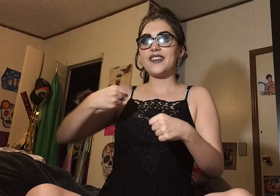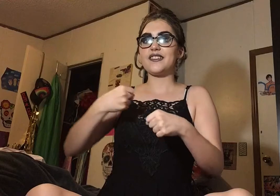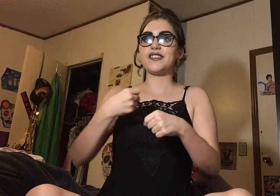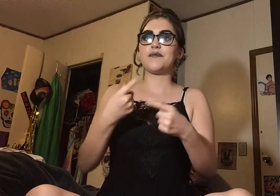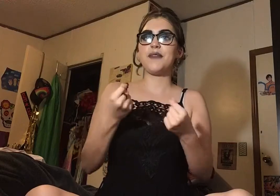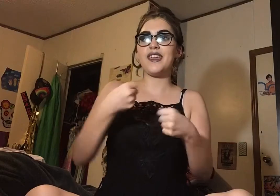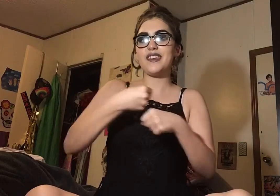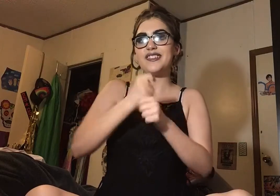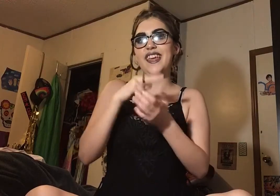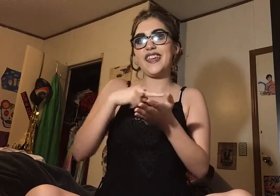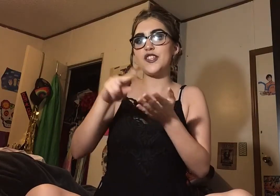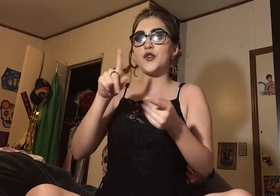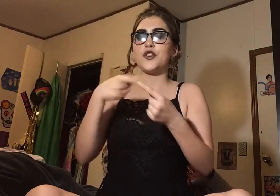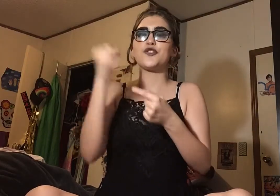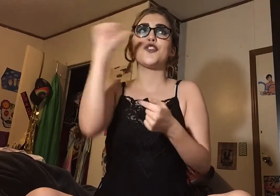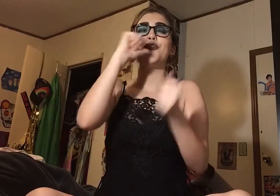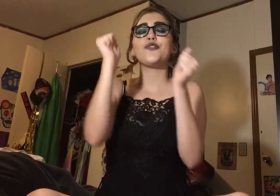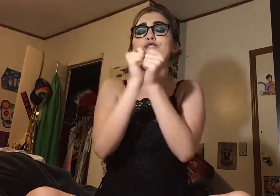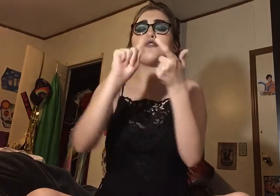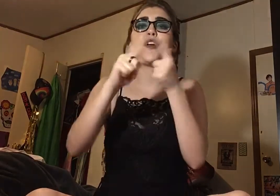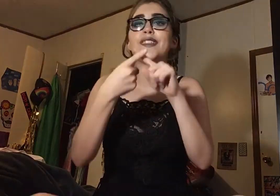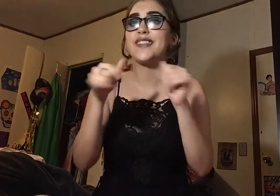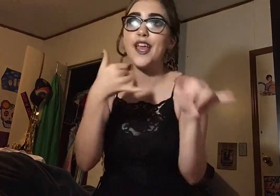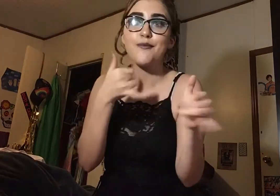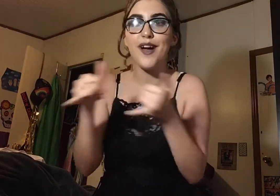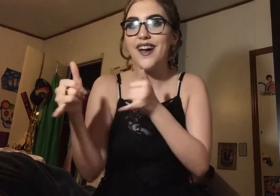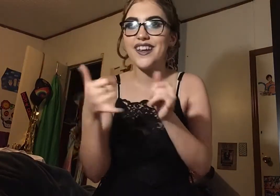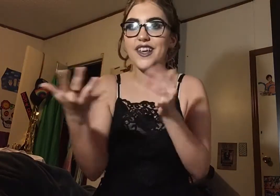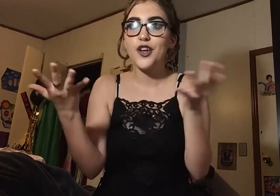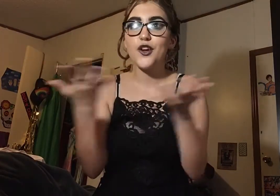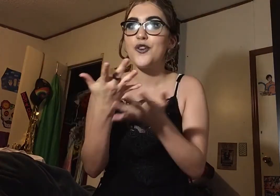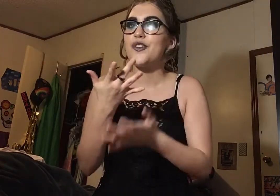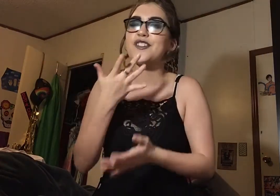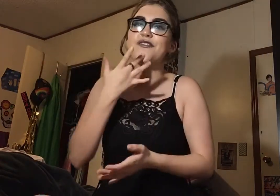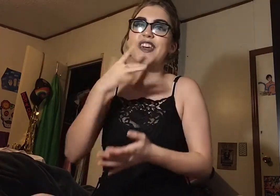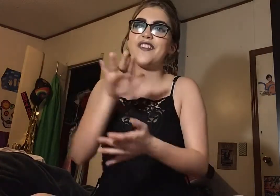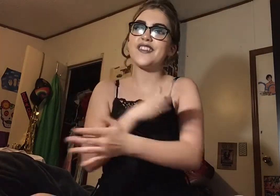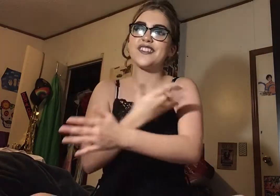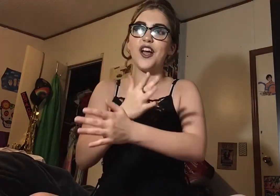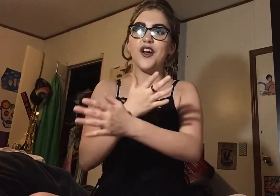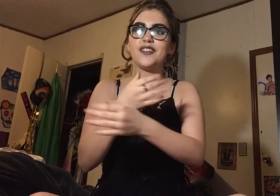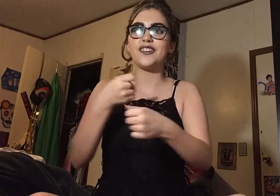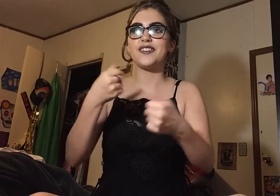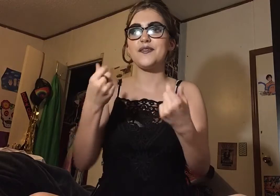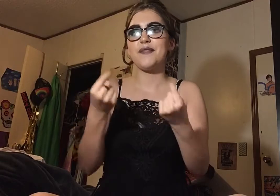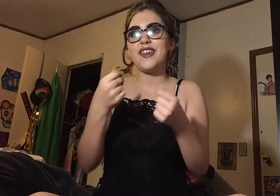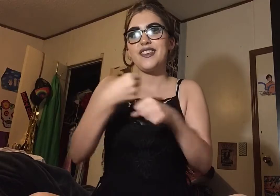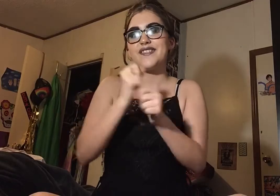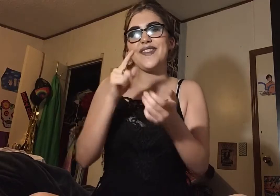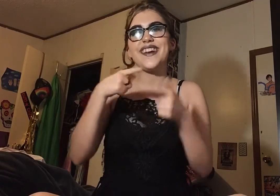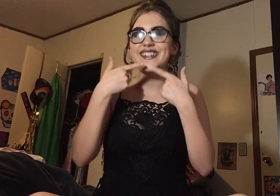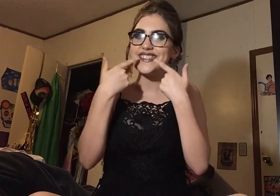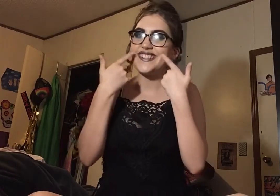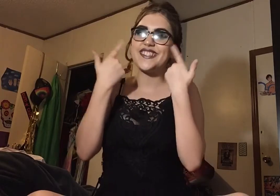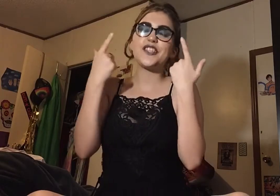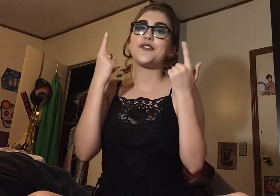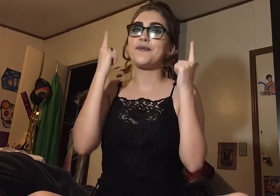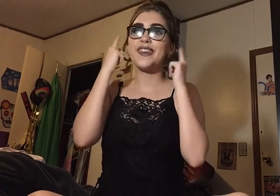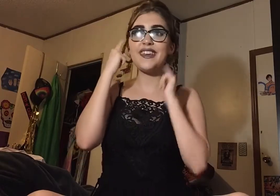Does it make you dance when you're drunk with your friends at a party? What's your favorite song? Does it make you smile? Do you think of